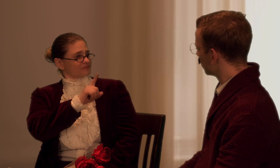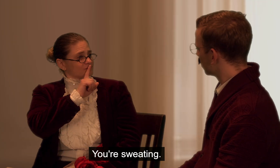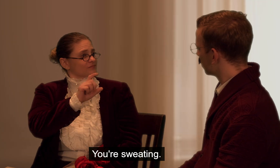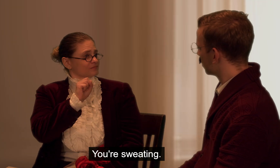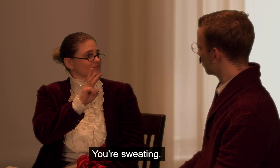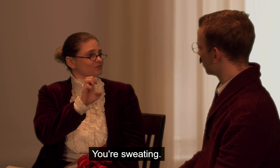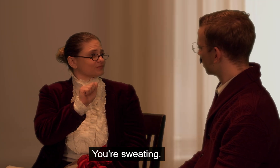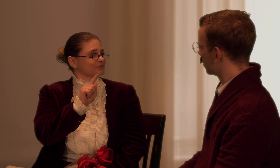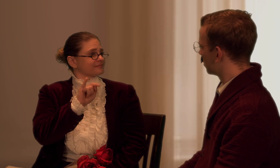You're sweating.